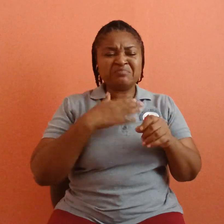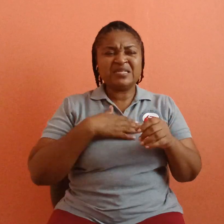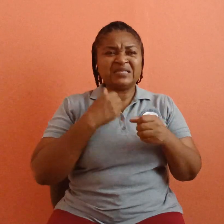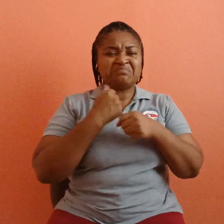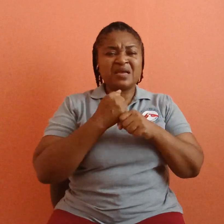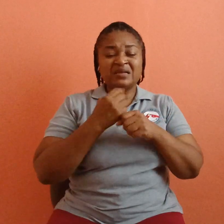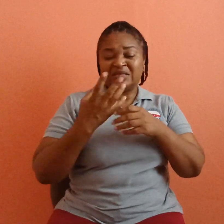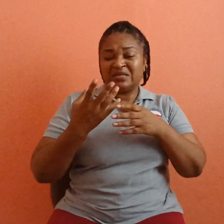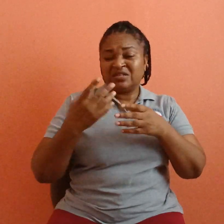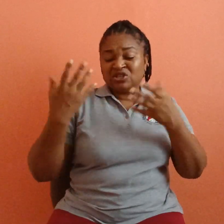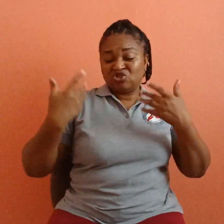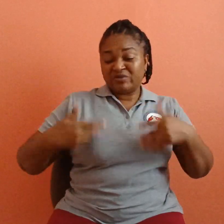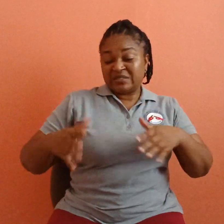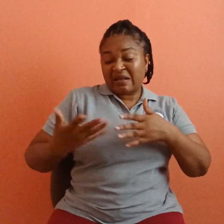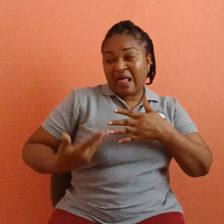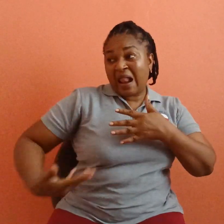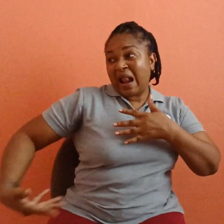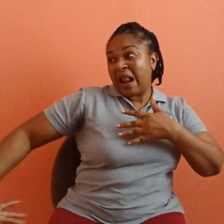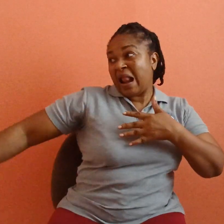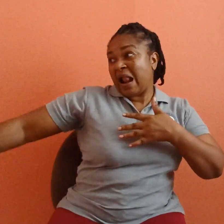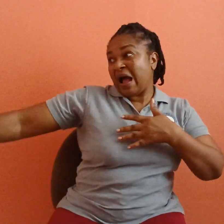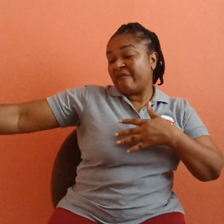and I was able to do that for her.